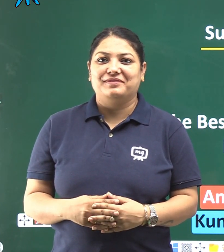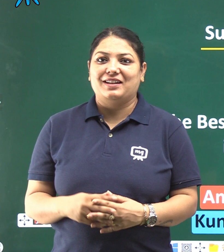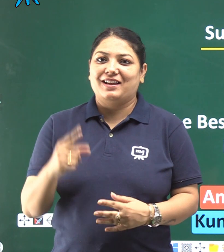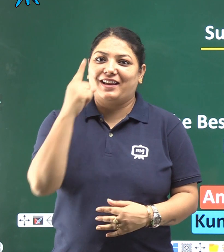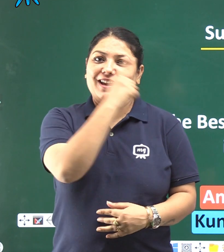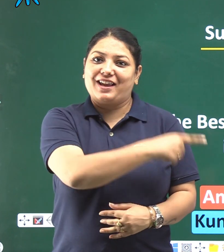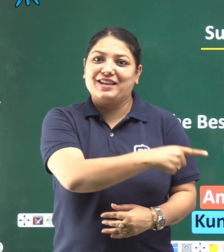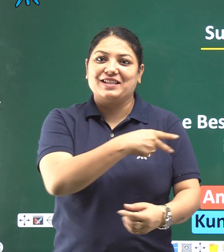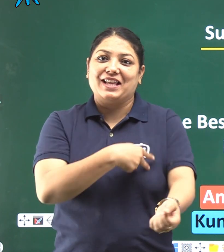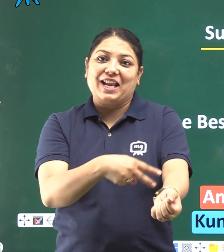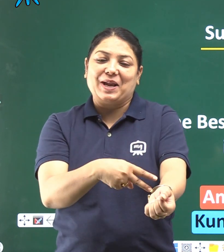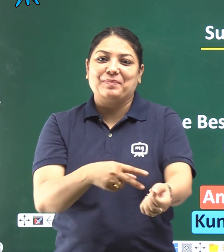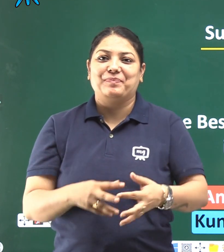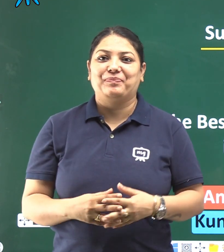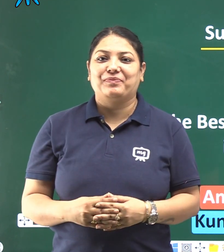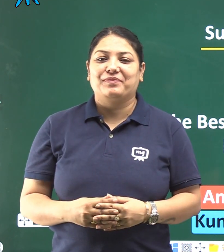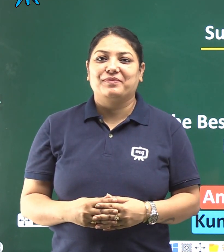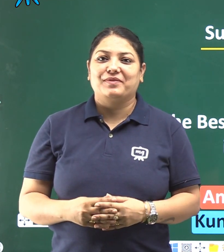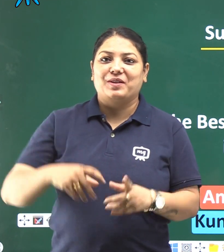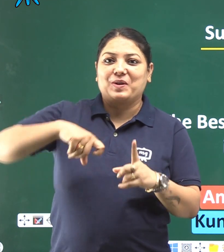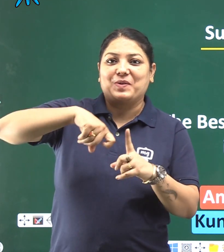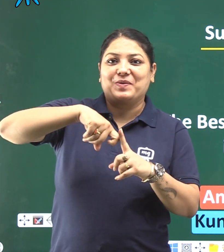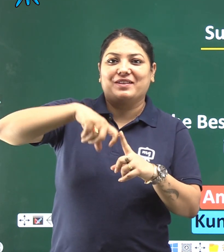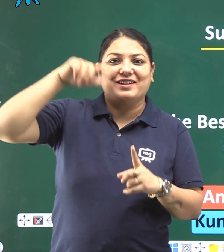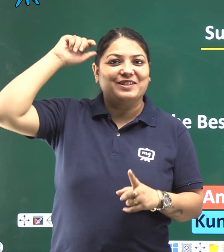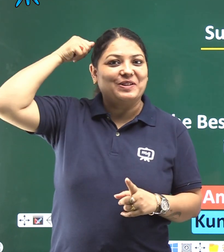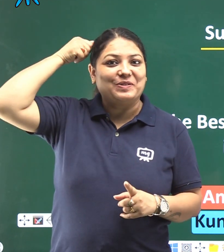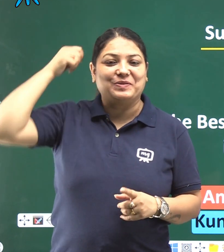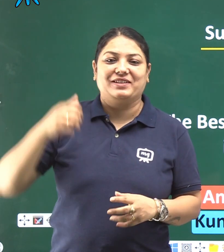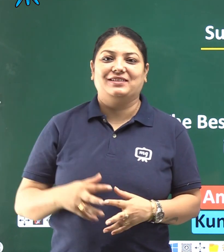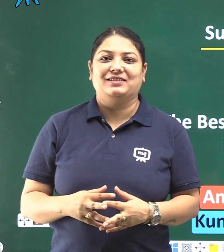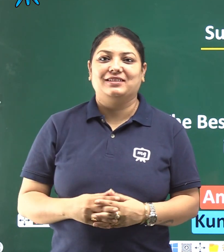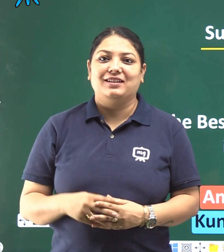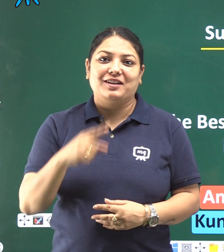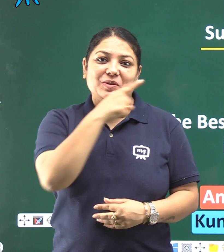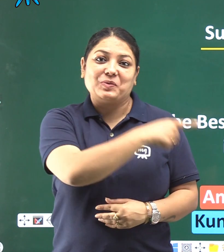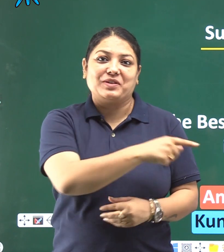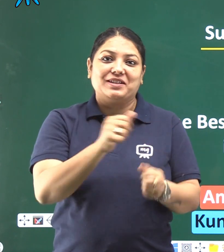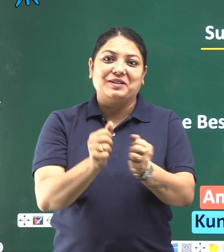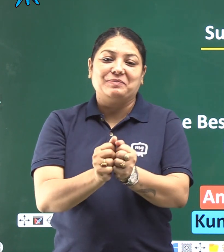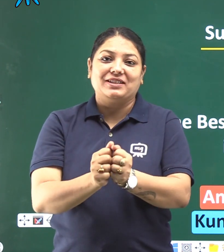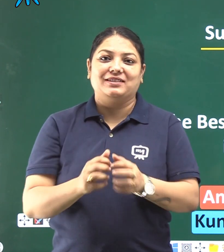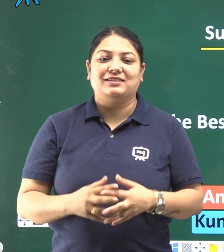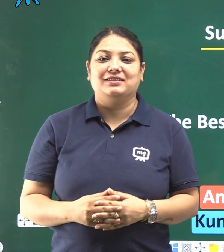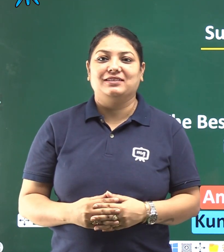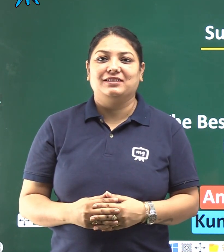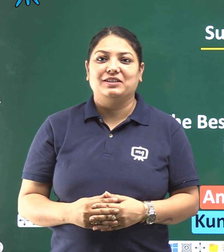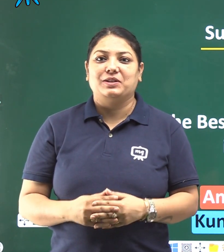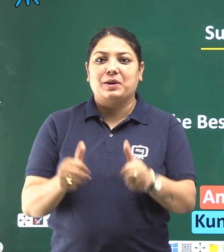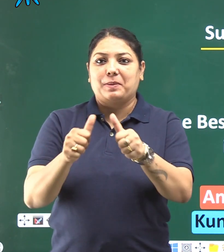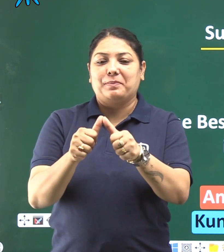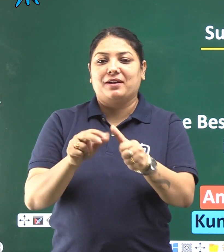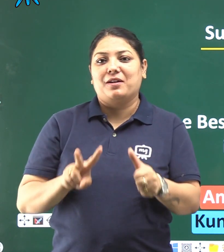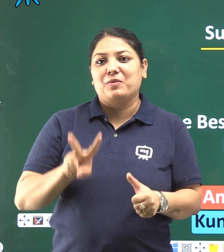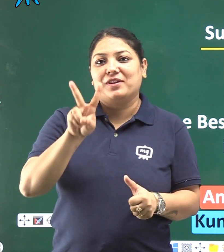My name is Kundan Chaturvedi, and with me, Ambika